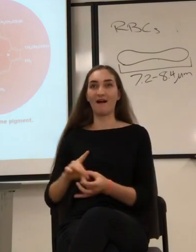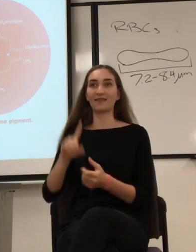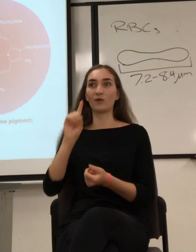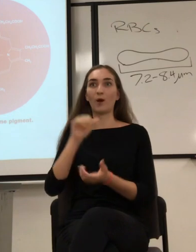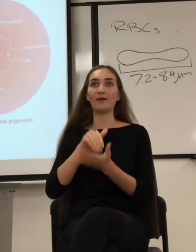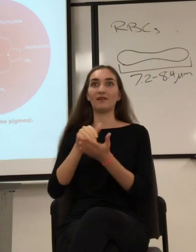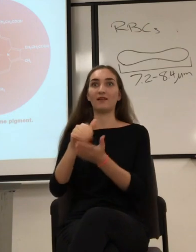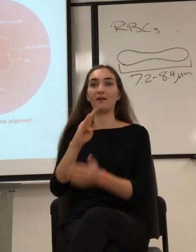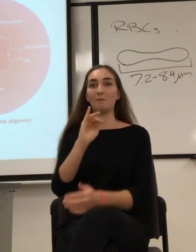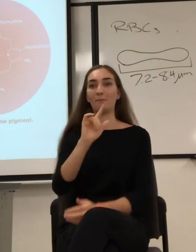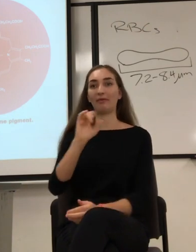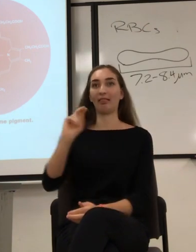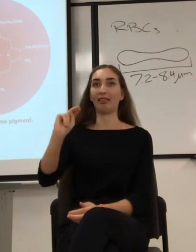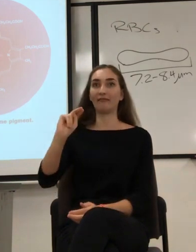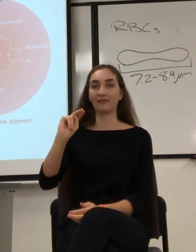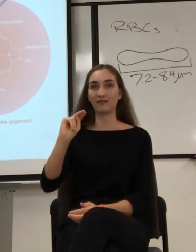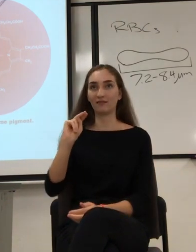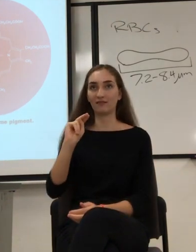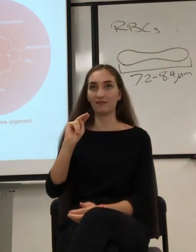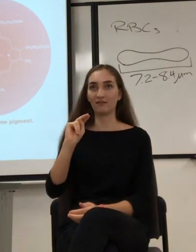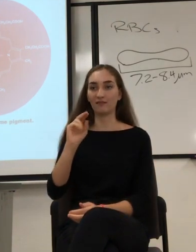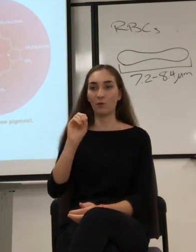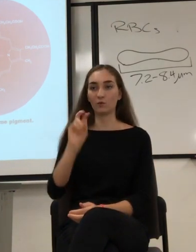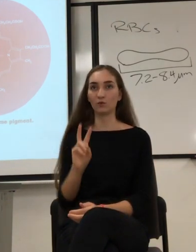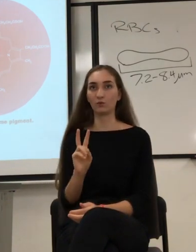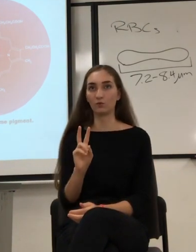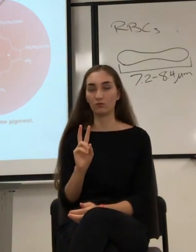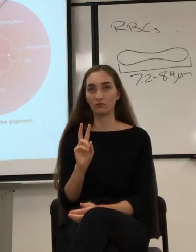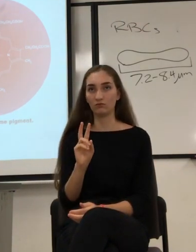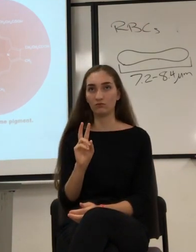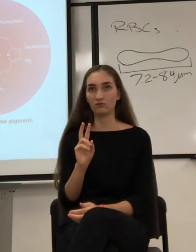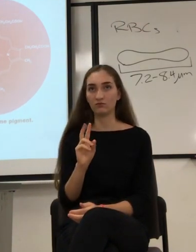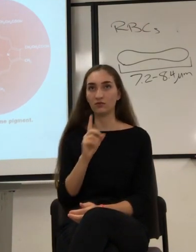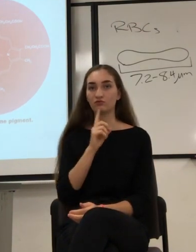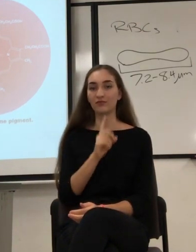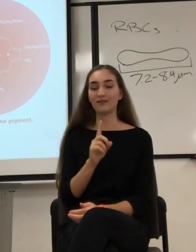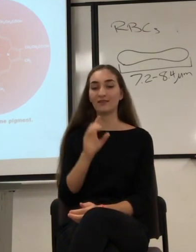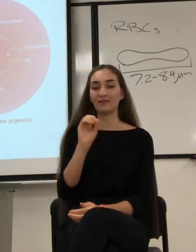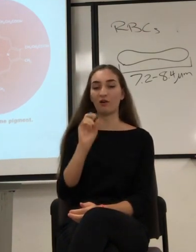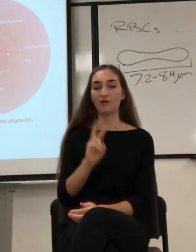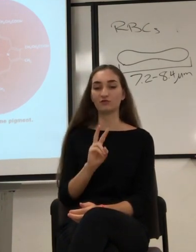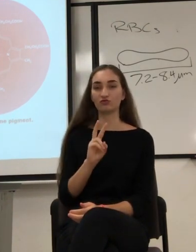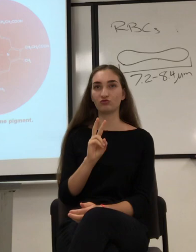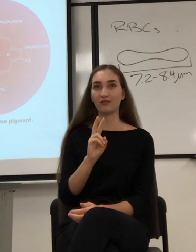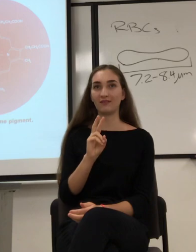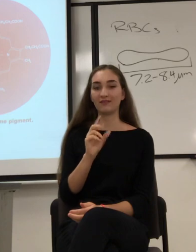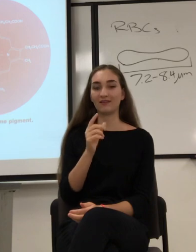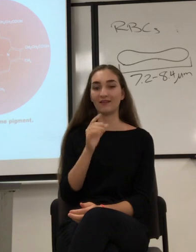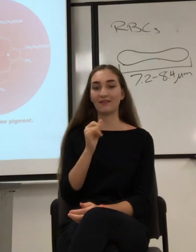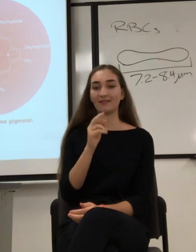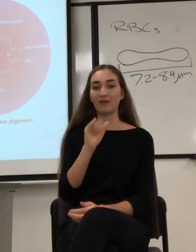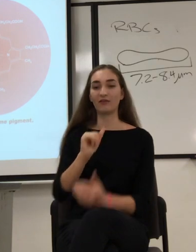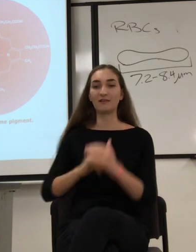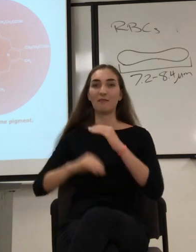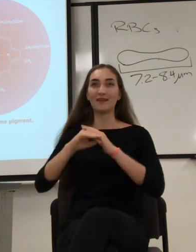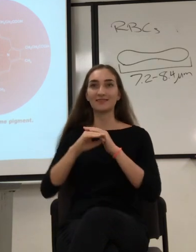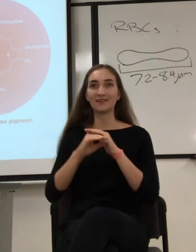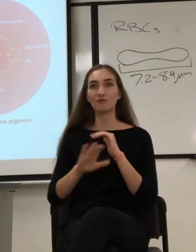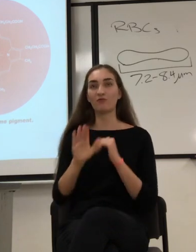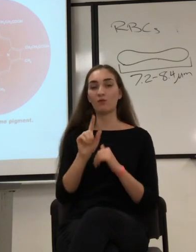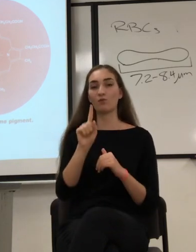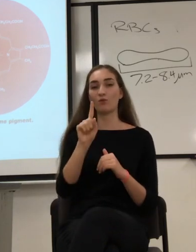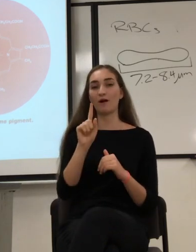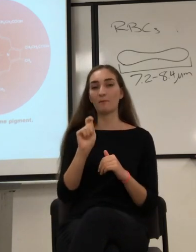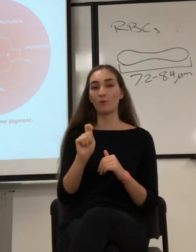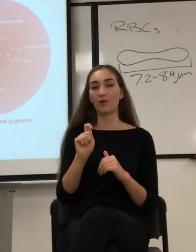thing, and basically shrink this down. The oxygen carrying capacity of hemoglobin is about 1.39 mils